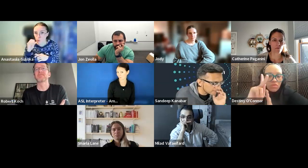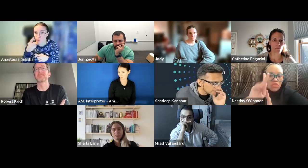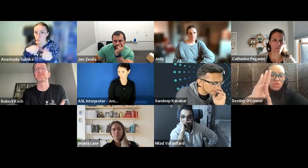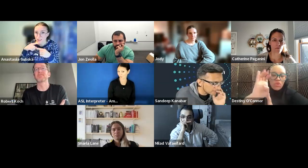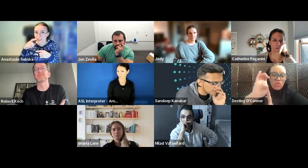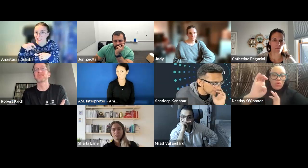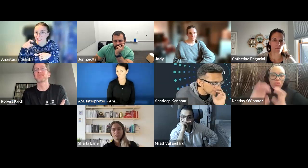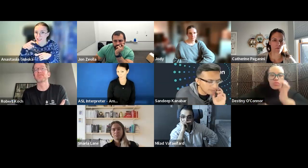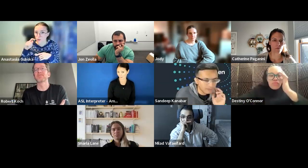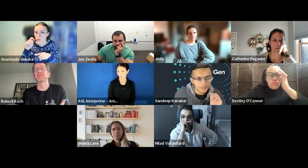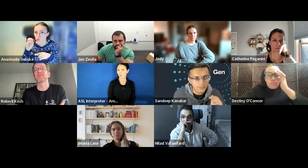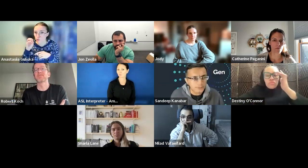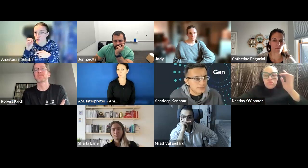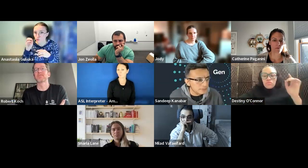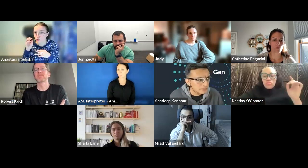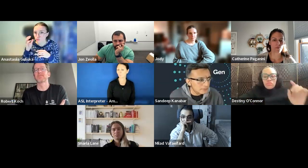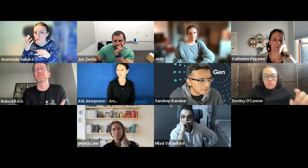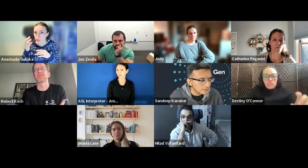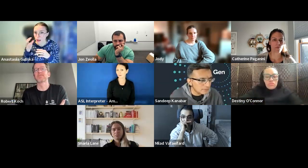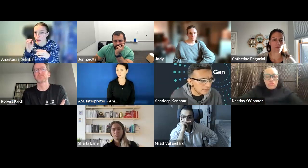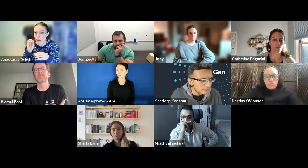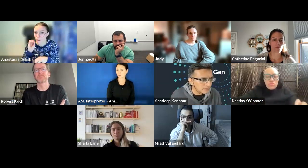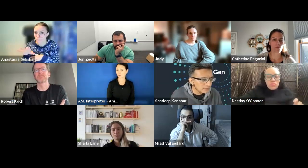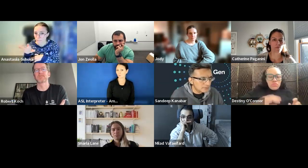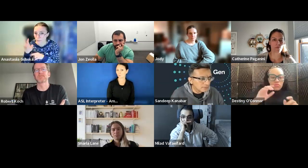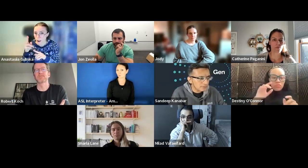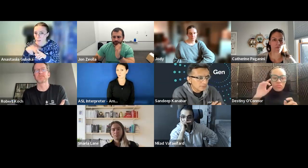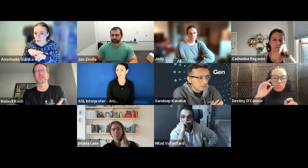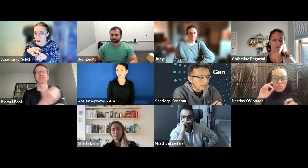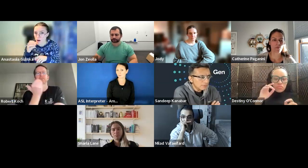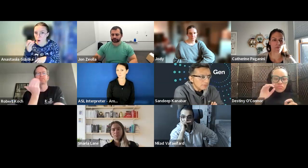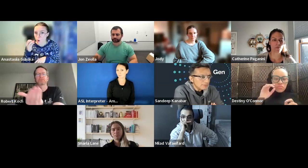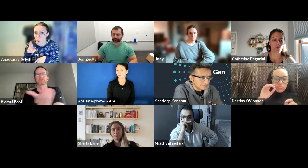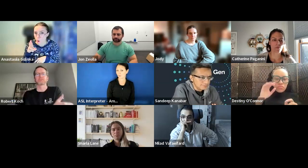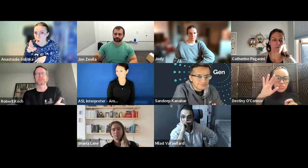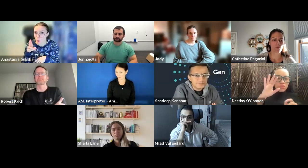pre-con registration is open. So we need to,